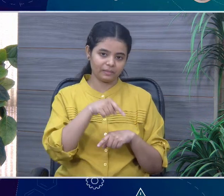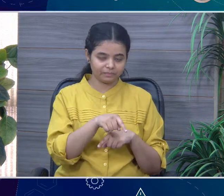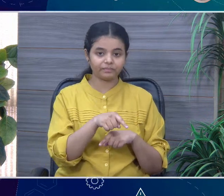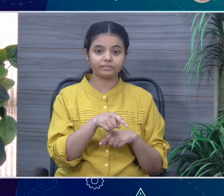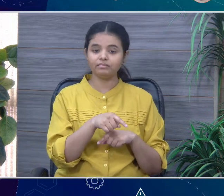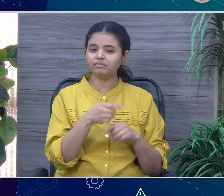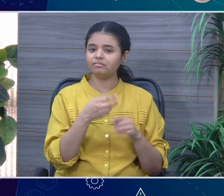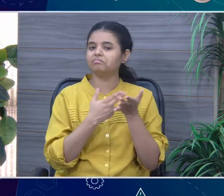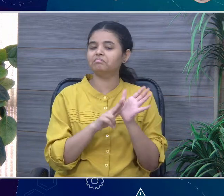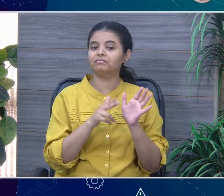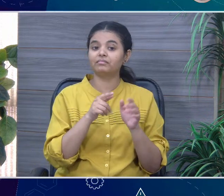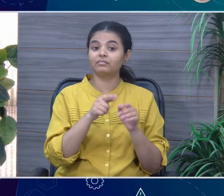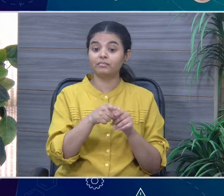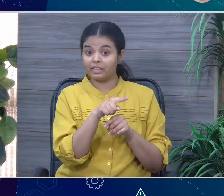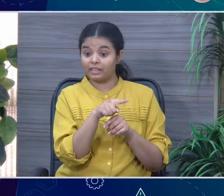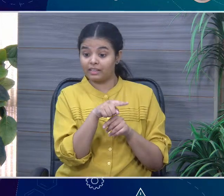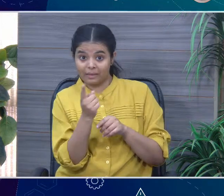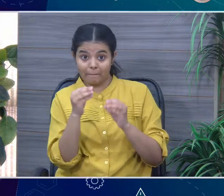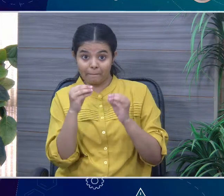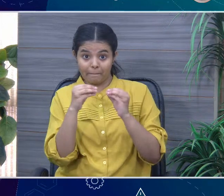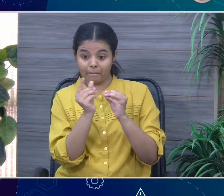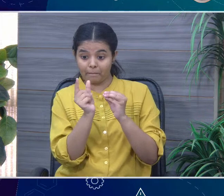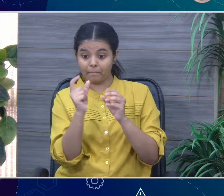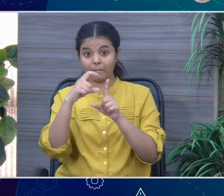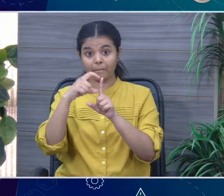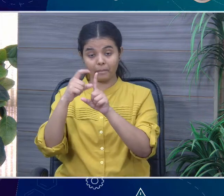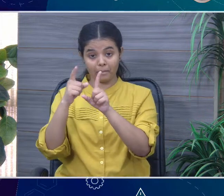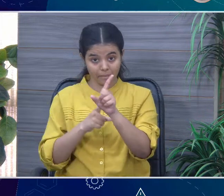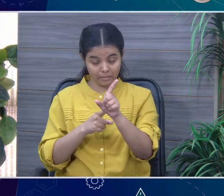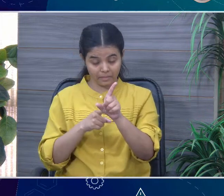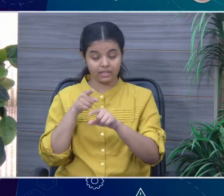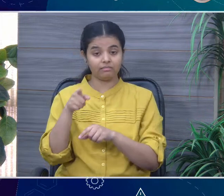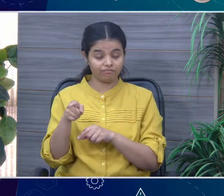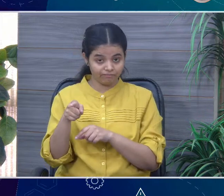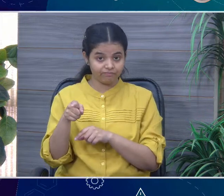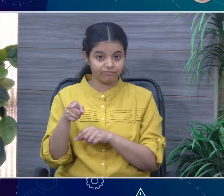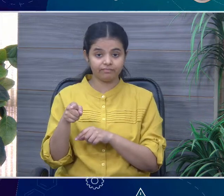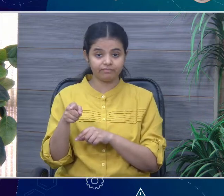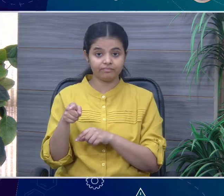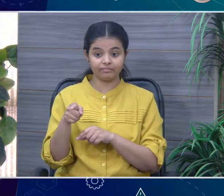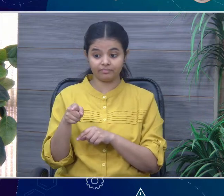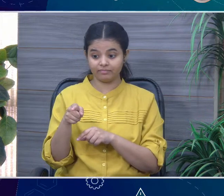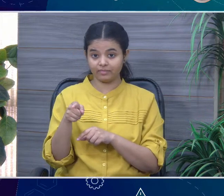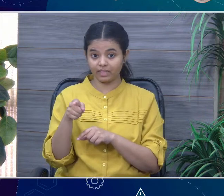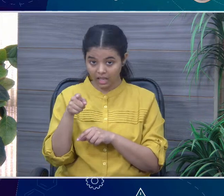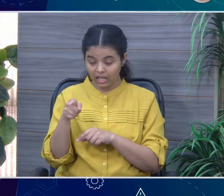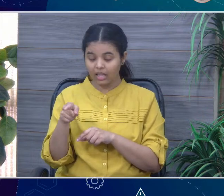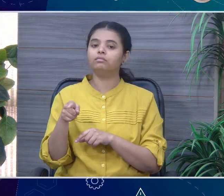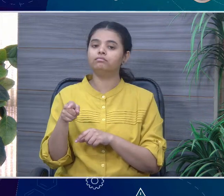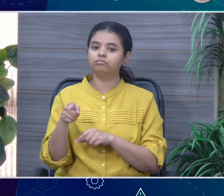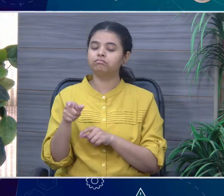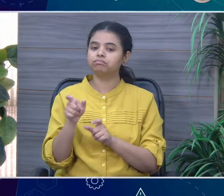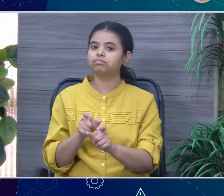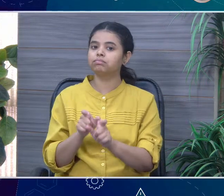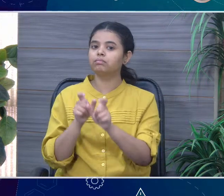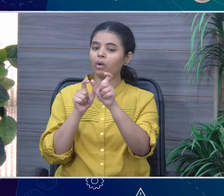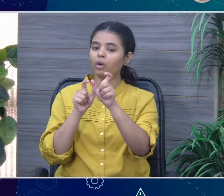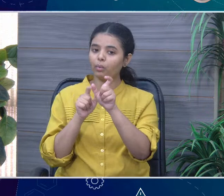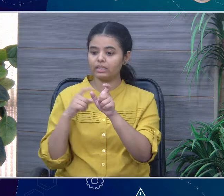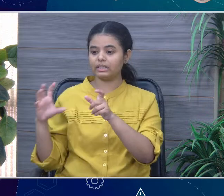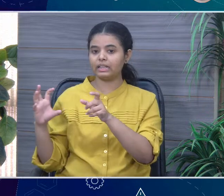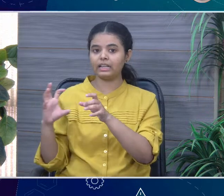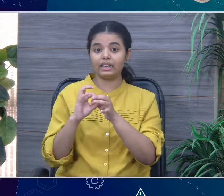us. But buddy is, and specifically buddy, if we are talking today in the context